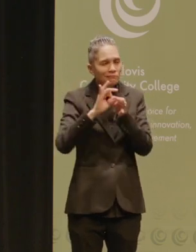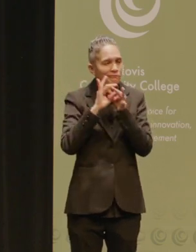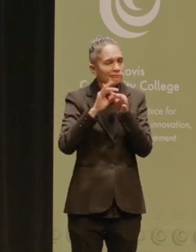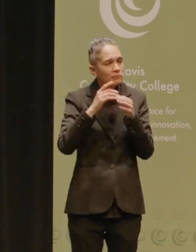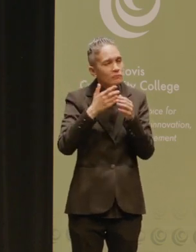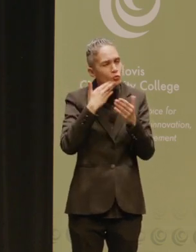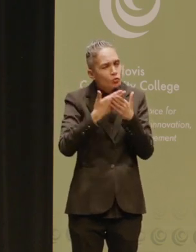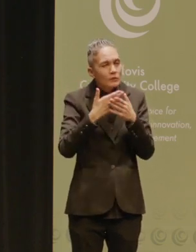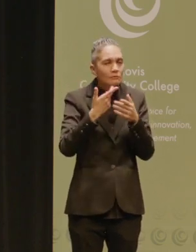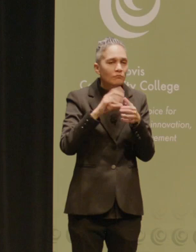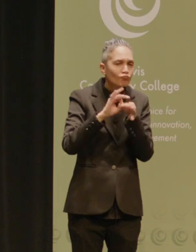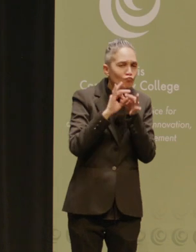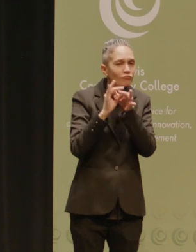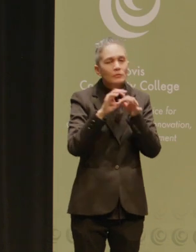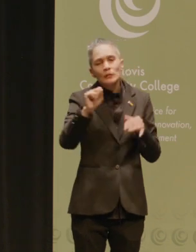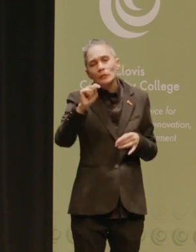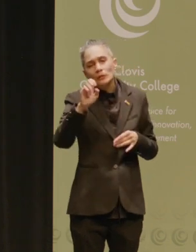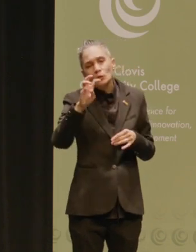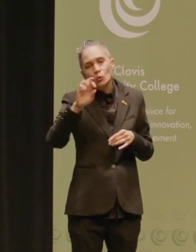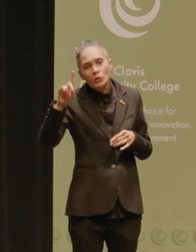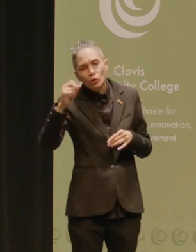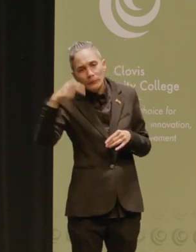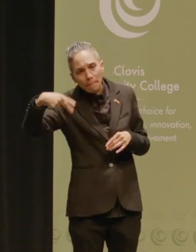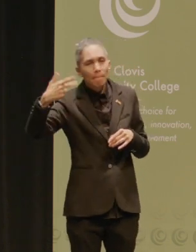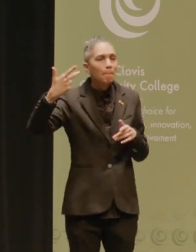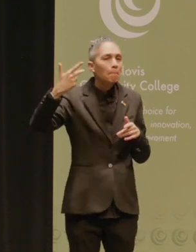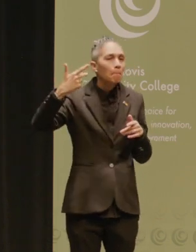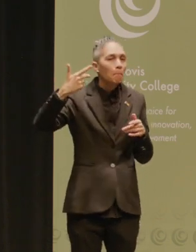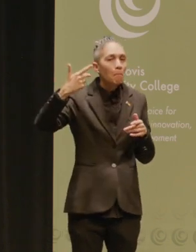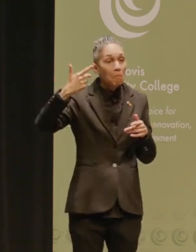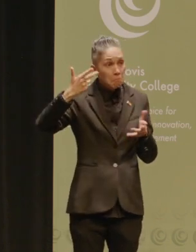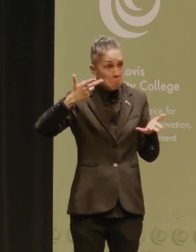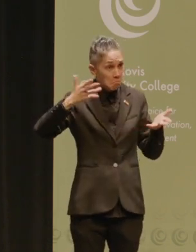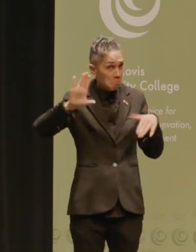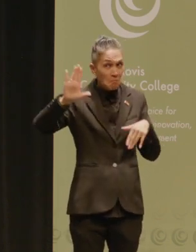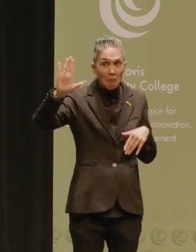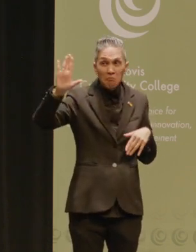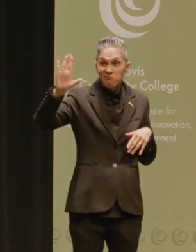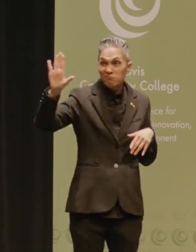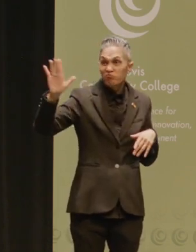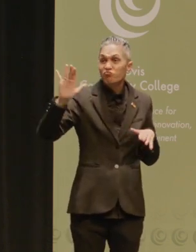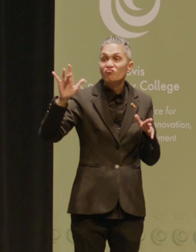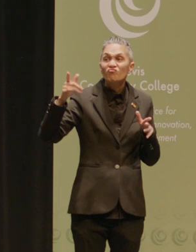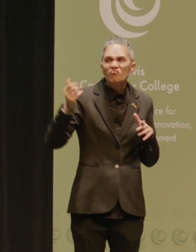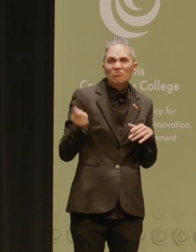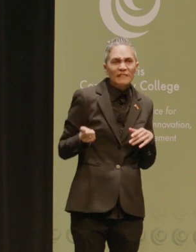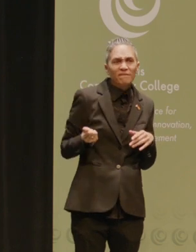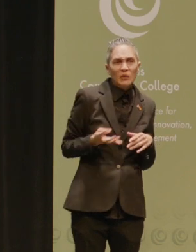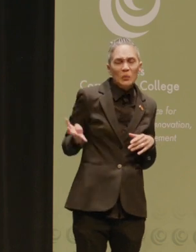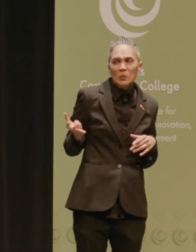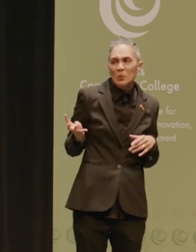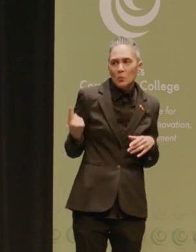Stewardship, being good stewards of our best product out there, which of course is our future students. How many of you think stewardship? People in the back?